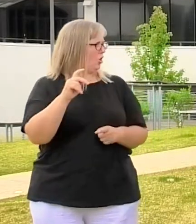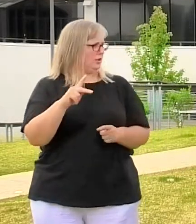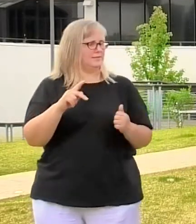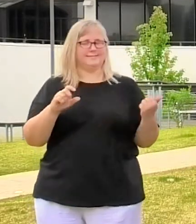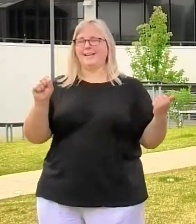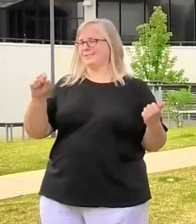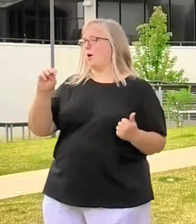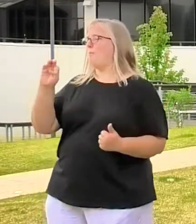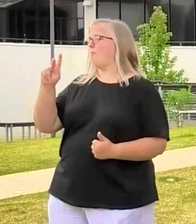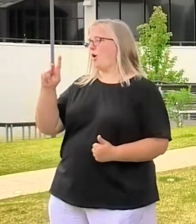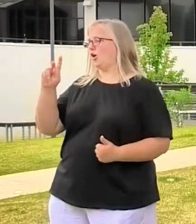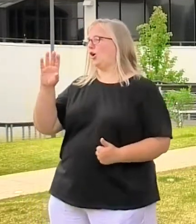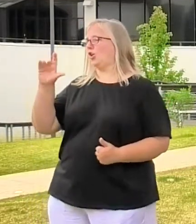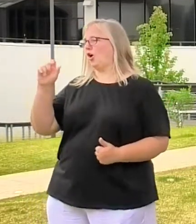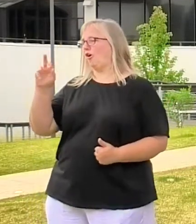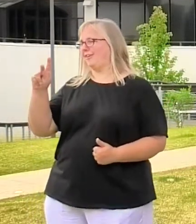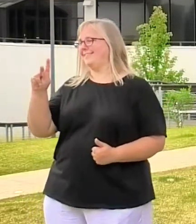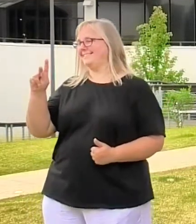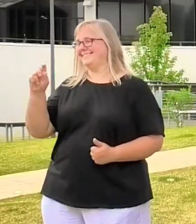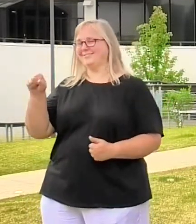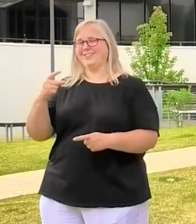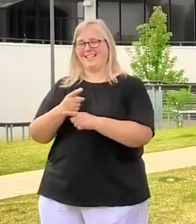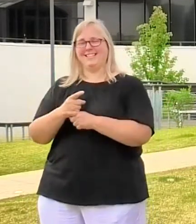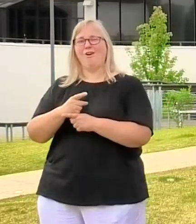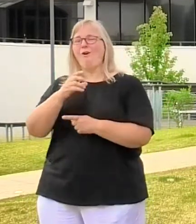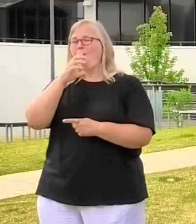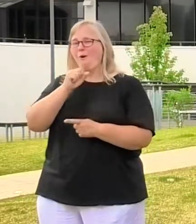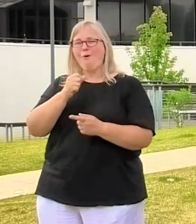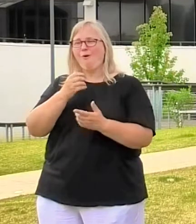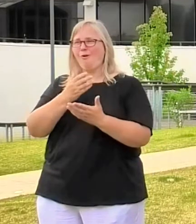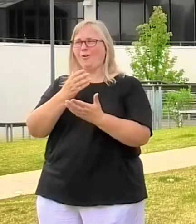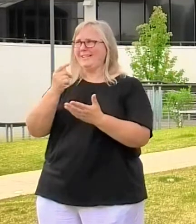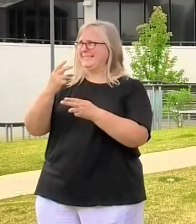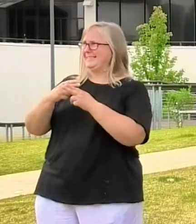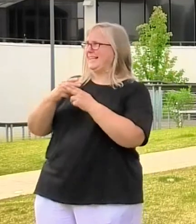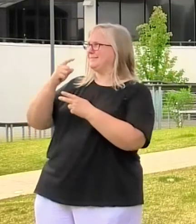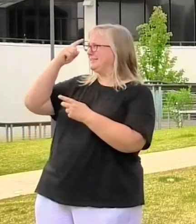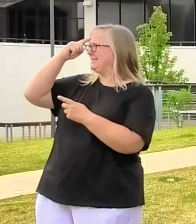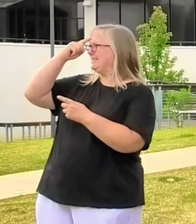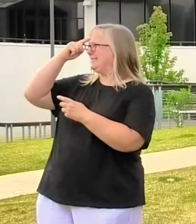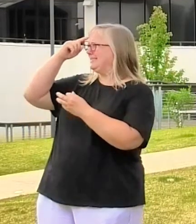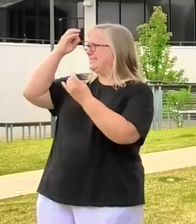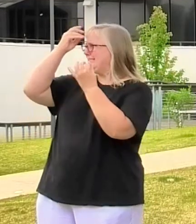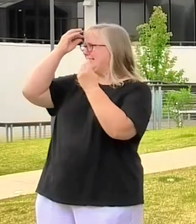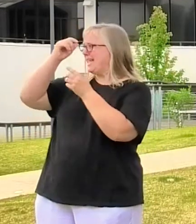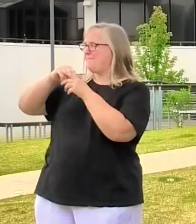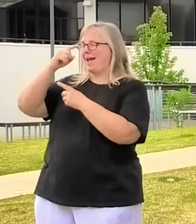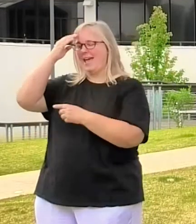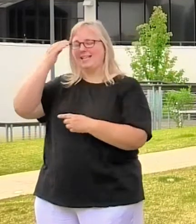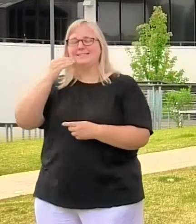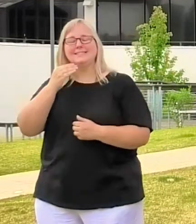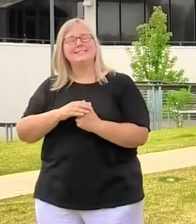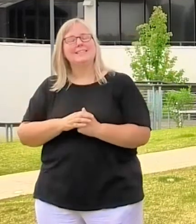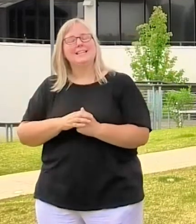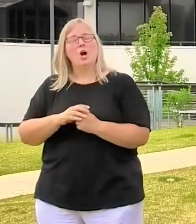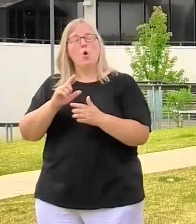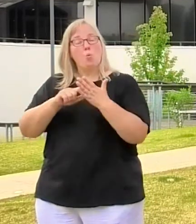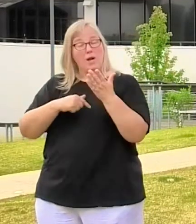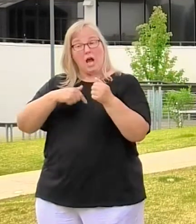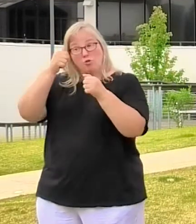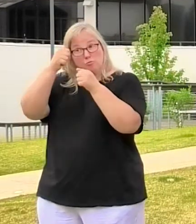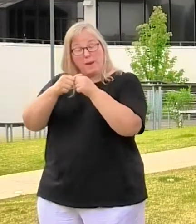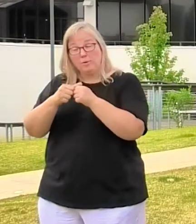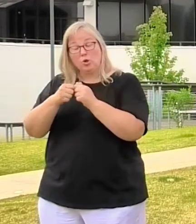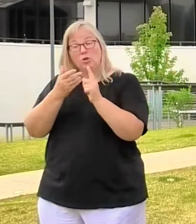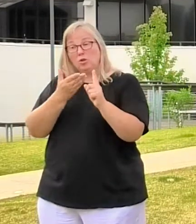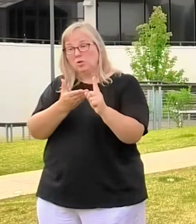Yeah, Mark Clark, yeah. Boy, that's the old things ringing around in my head. But what I remember was sort